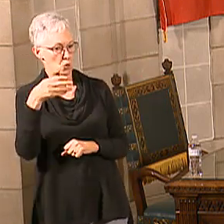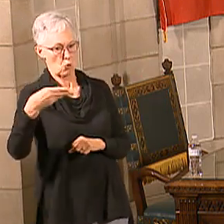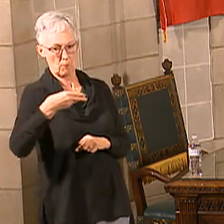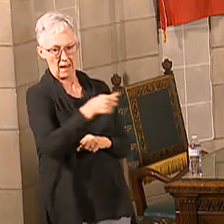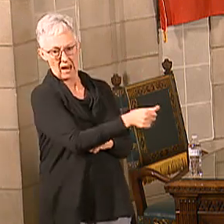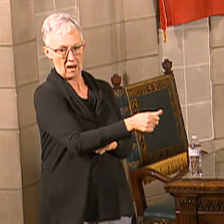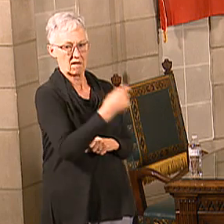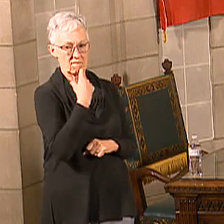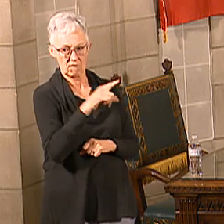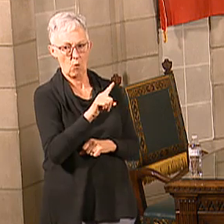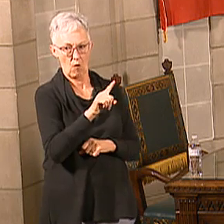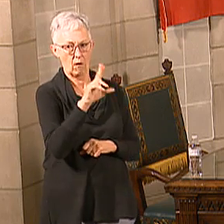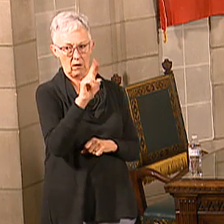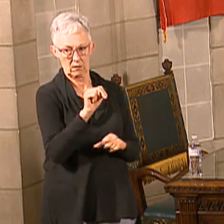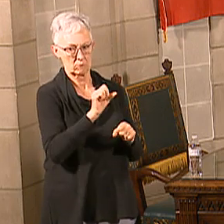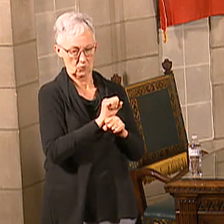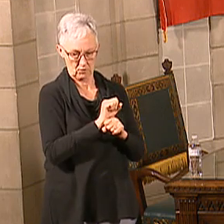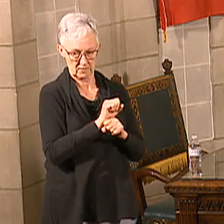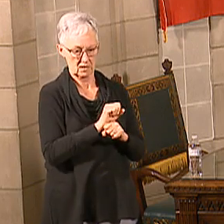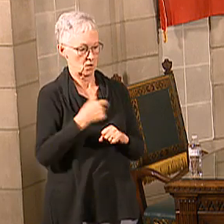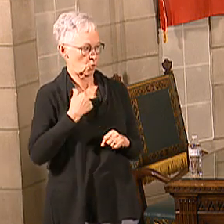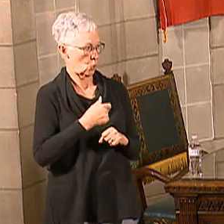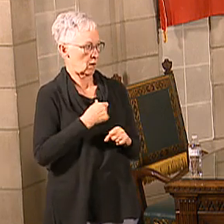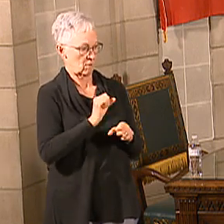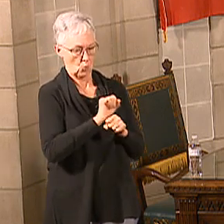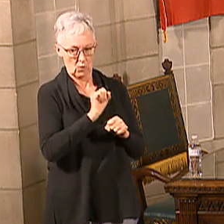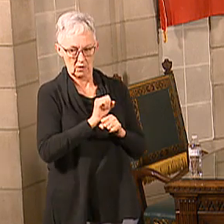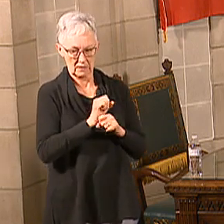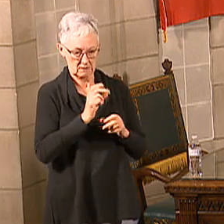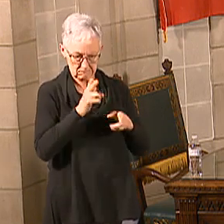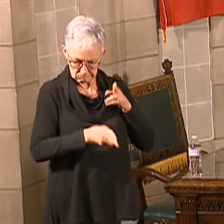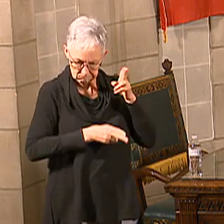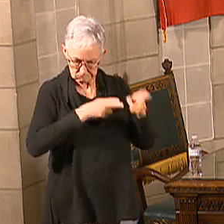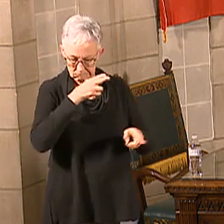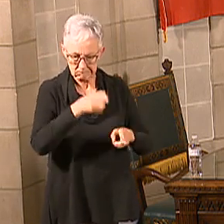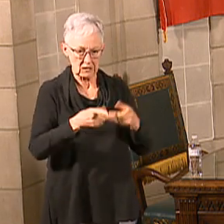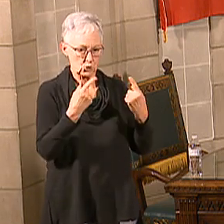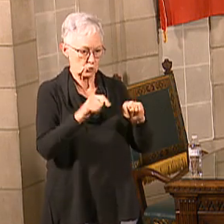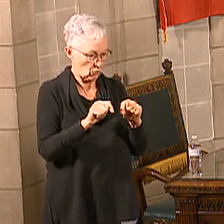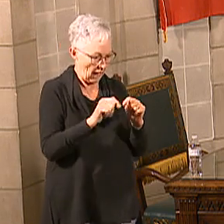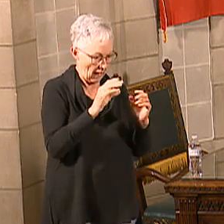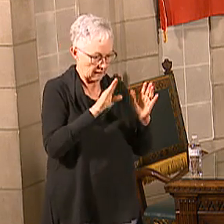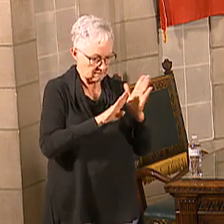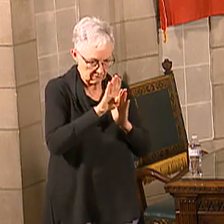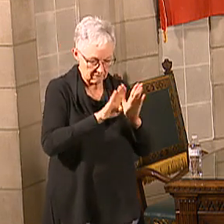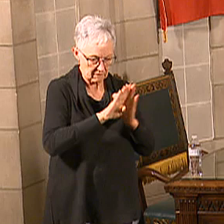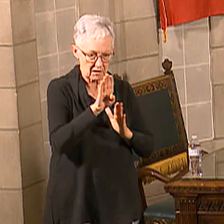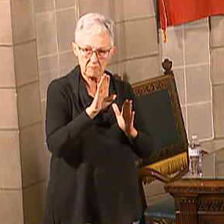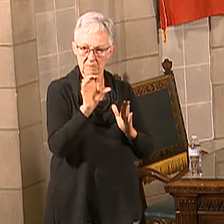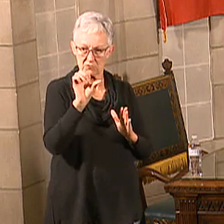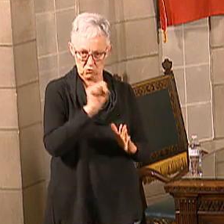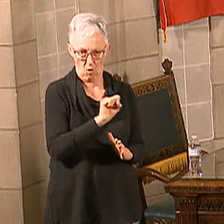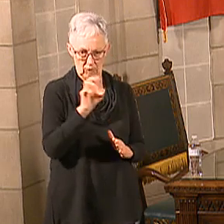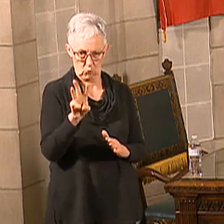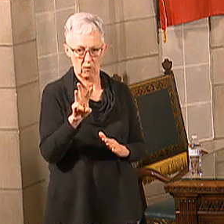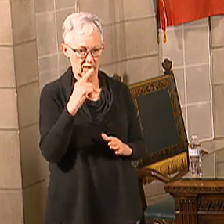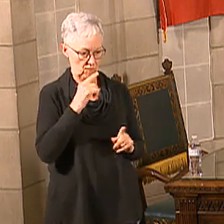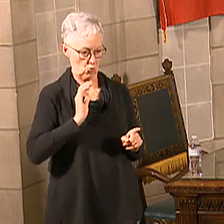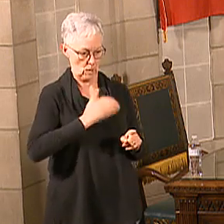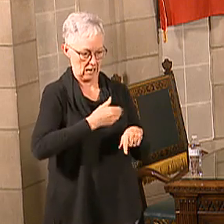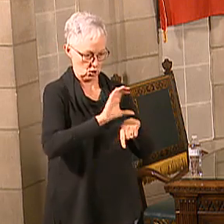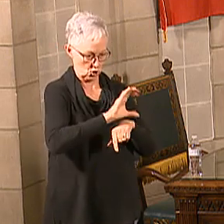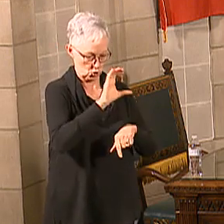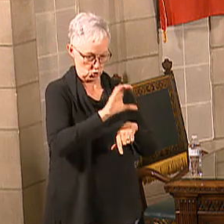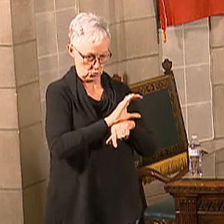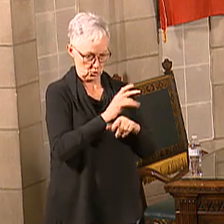working furiously on the software. We have the software in test to make it go, but our instructions from the feds as of about 1 o'clock this